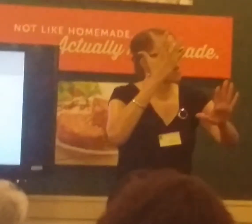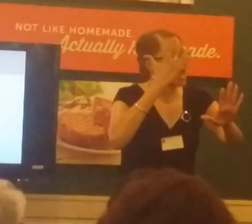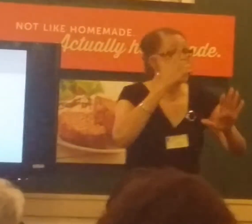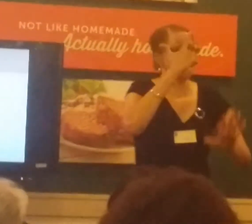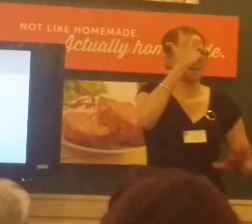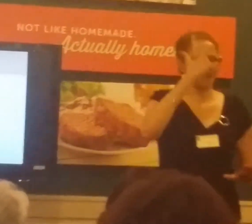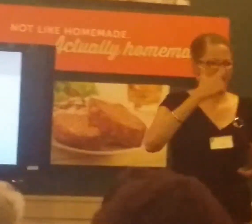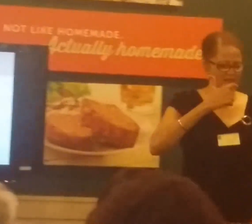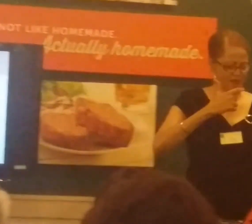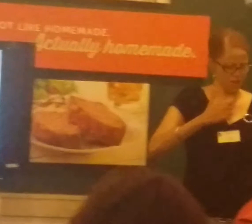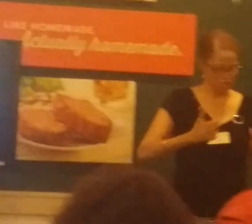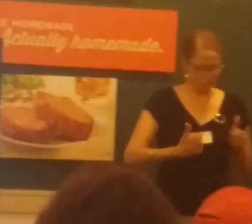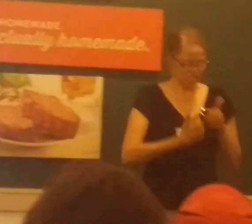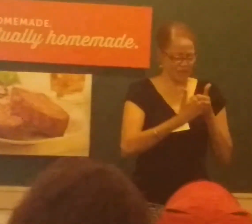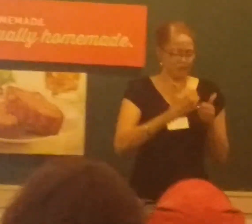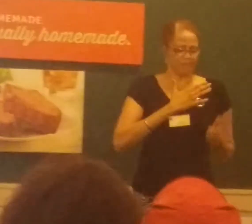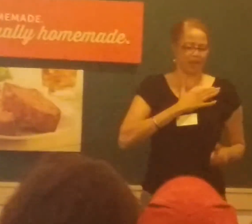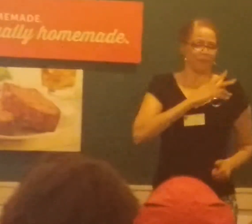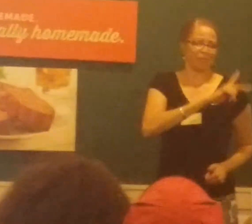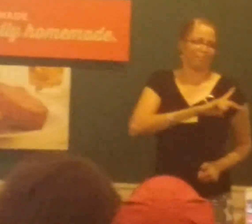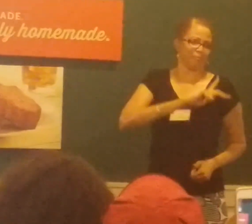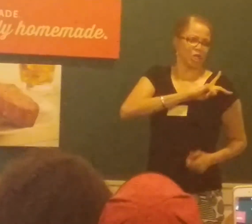amazing. But the challenge with